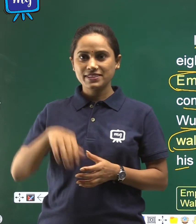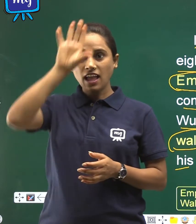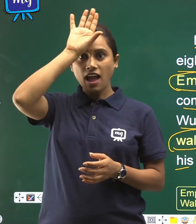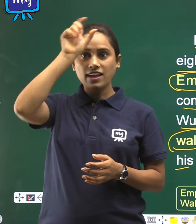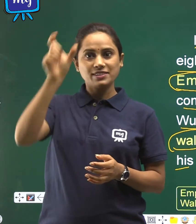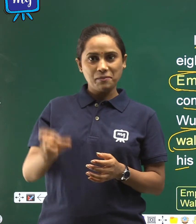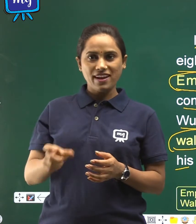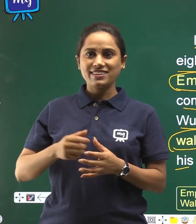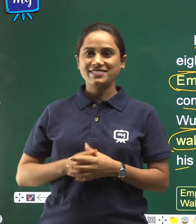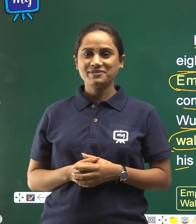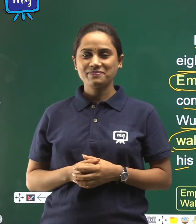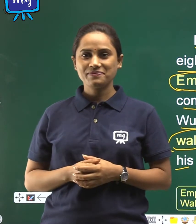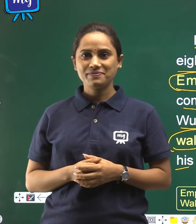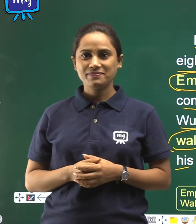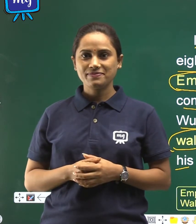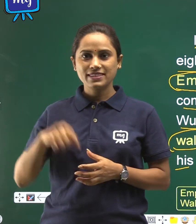Samrat,